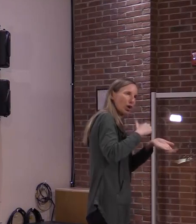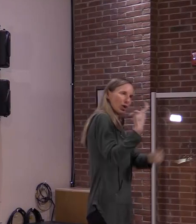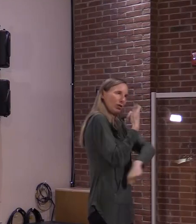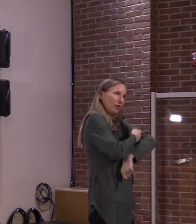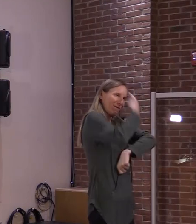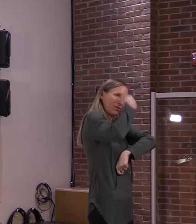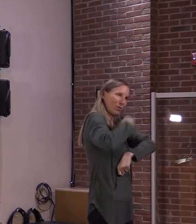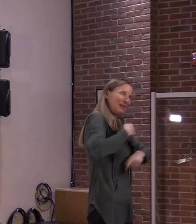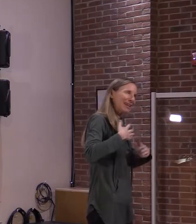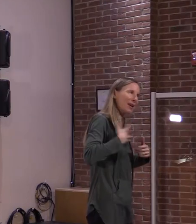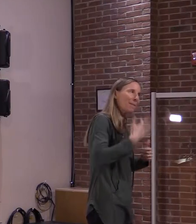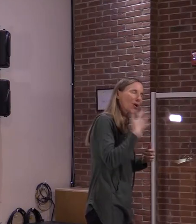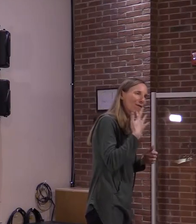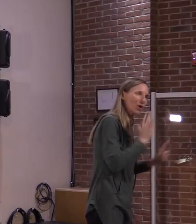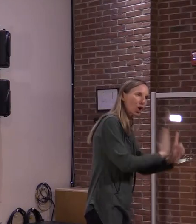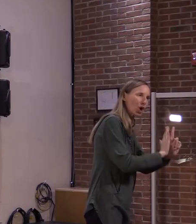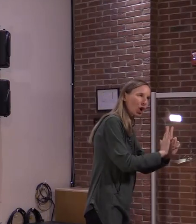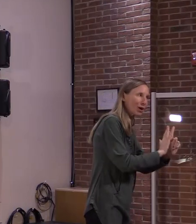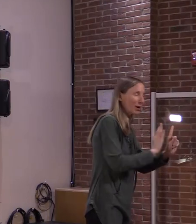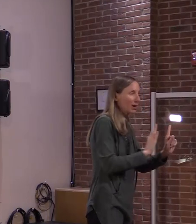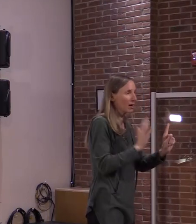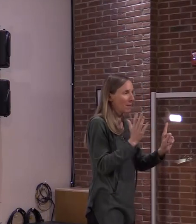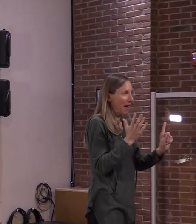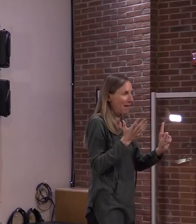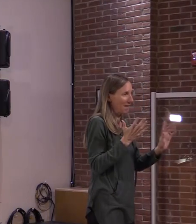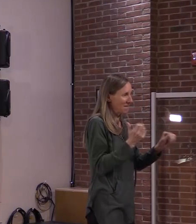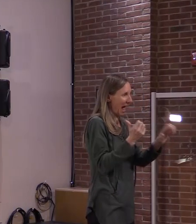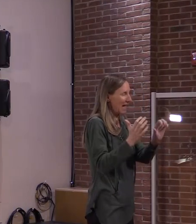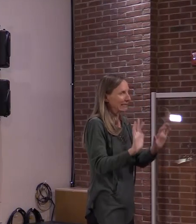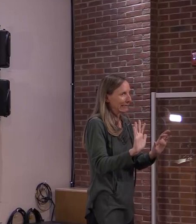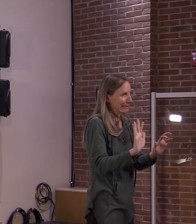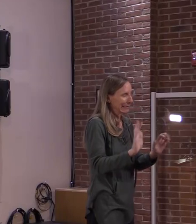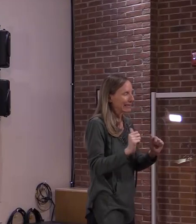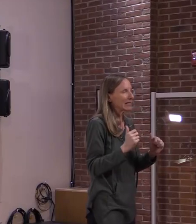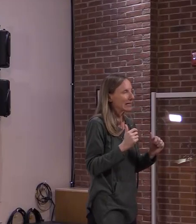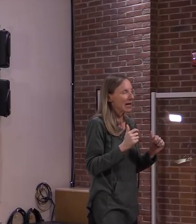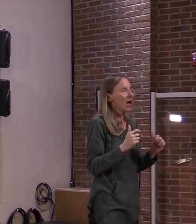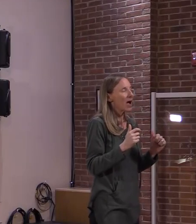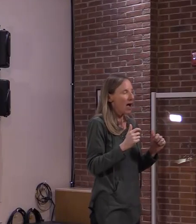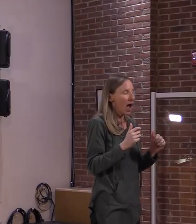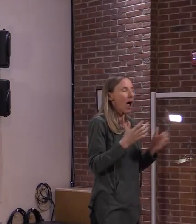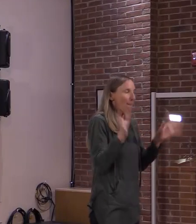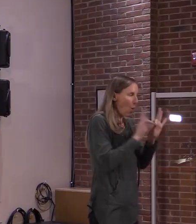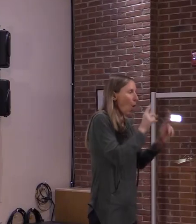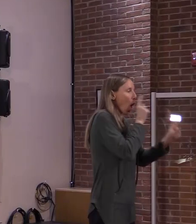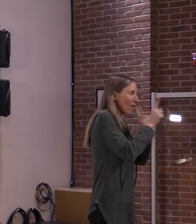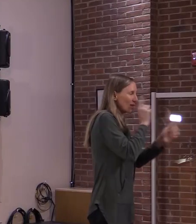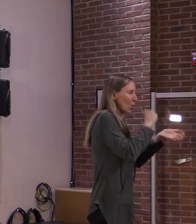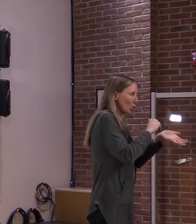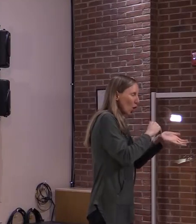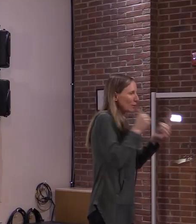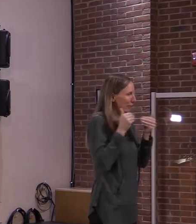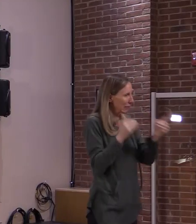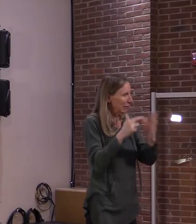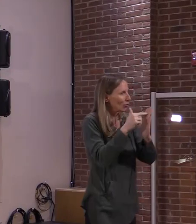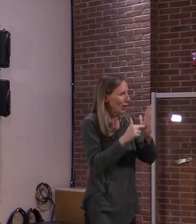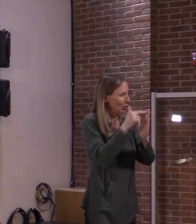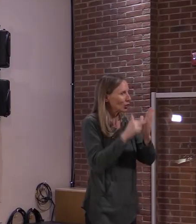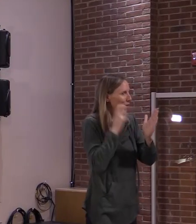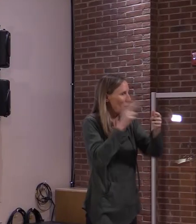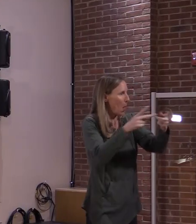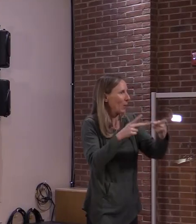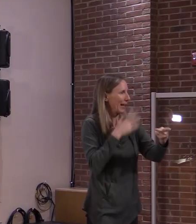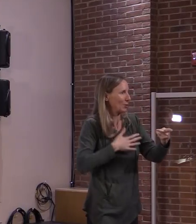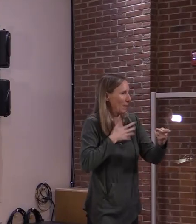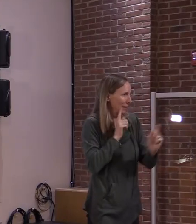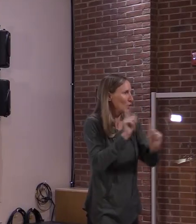but it's not going to happen that quickly. So I'd still encourage them to have the conversation but register for your vaccine at this